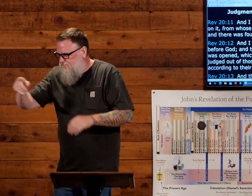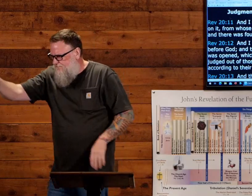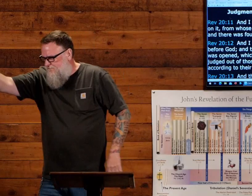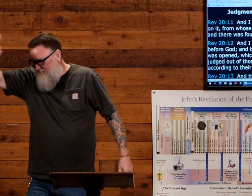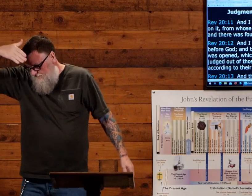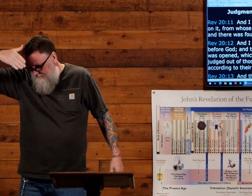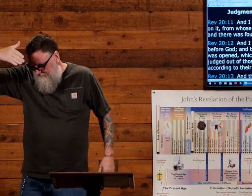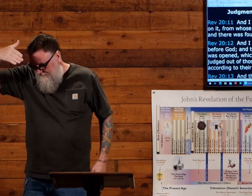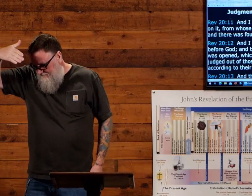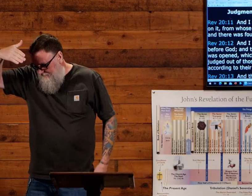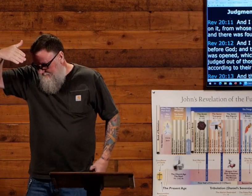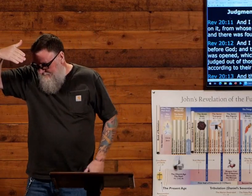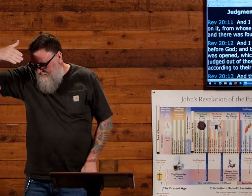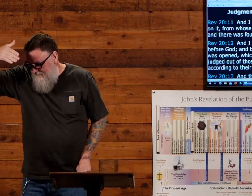Stan, you had a question.